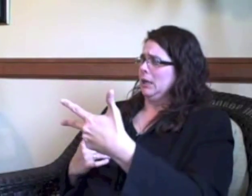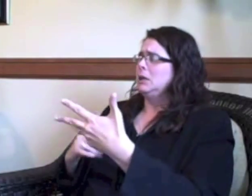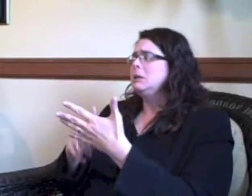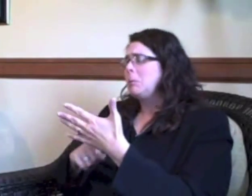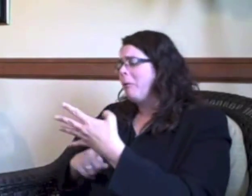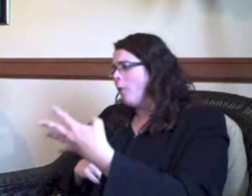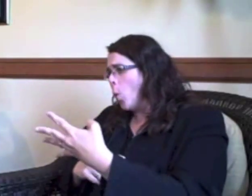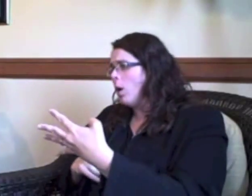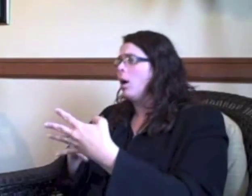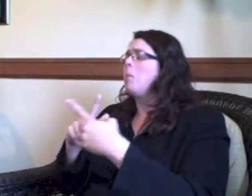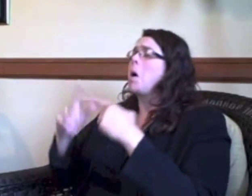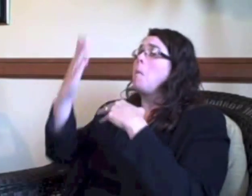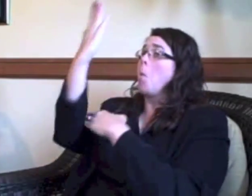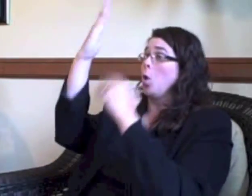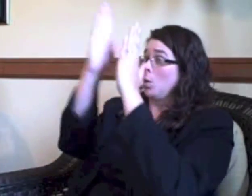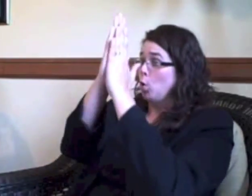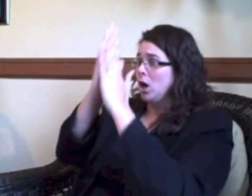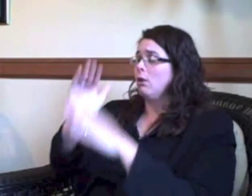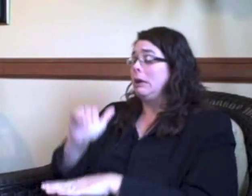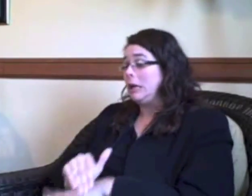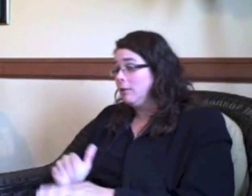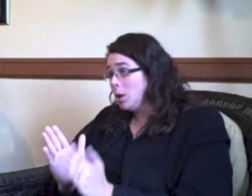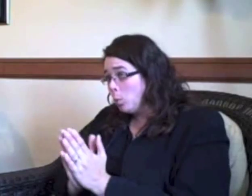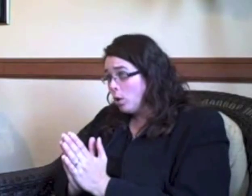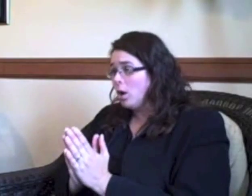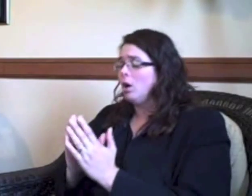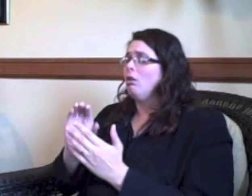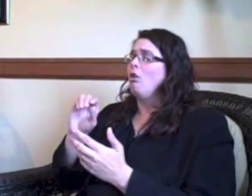But I pray 3 or 4 times a day. I have a morning prayer.